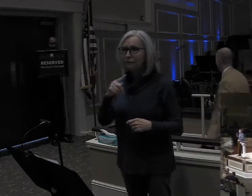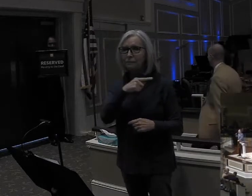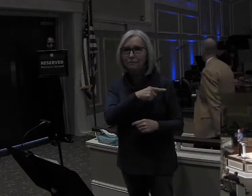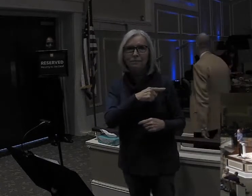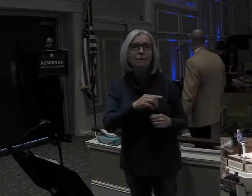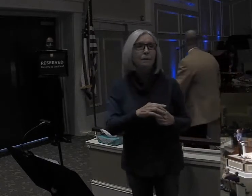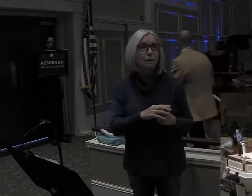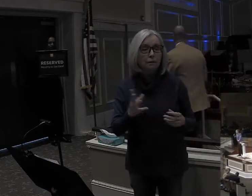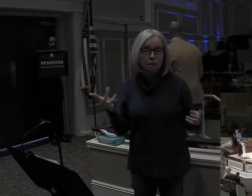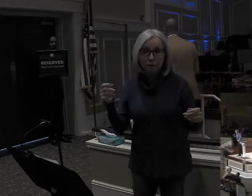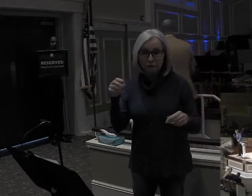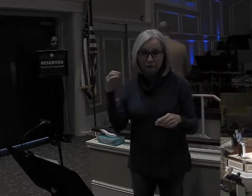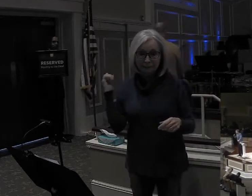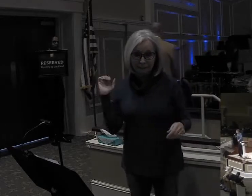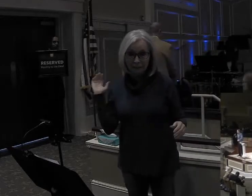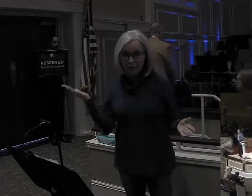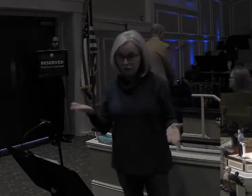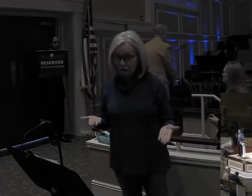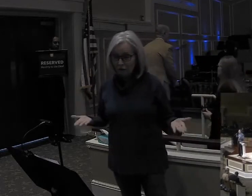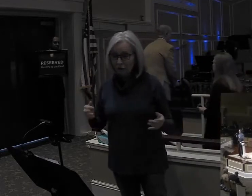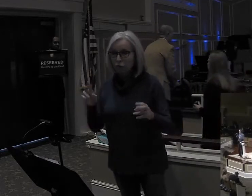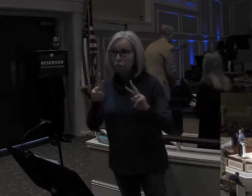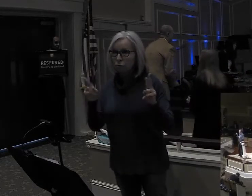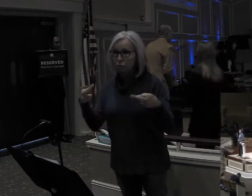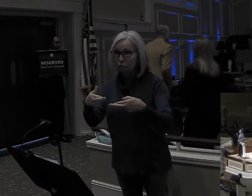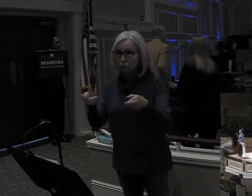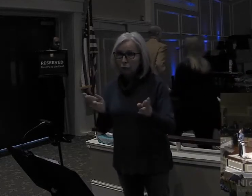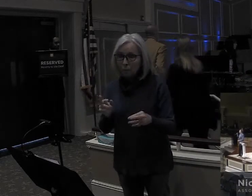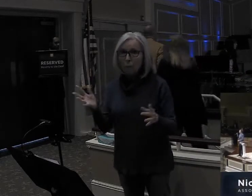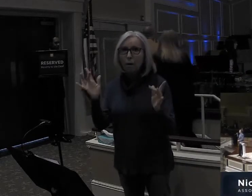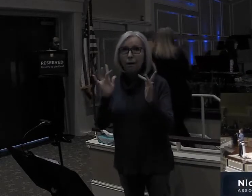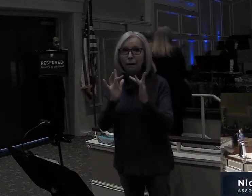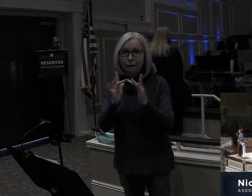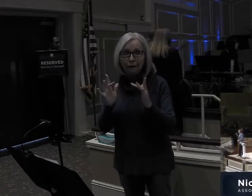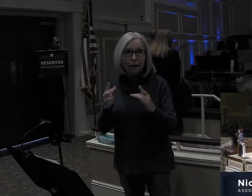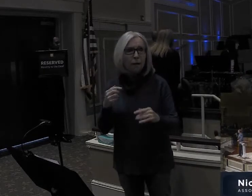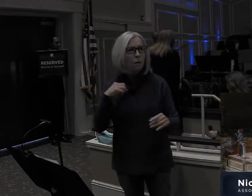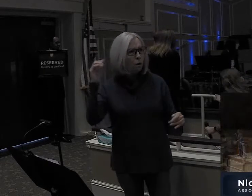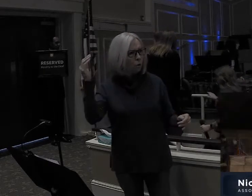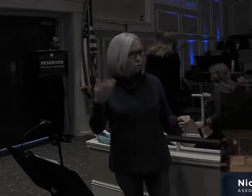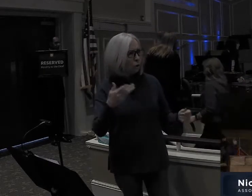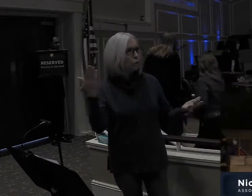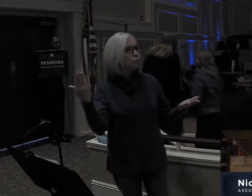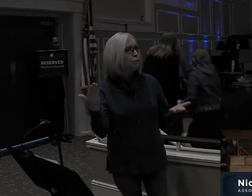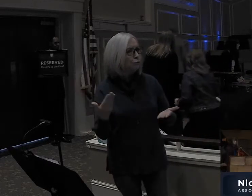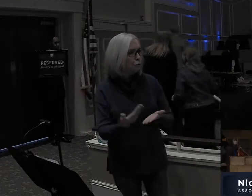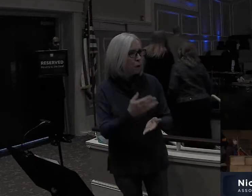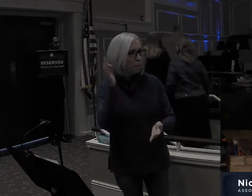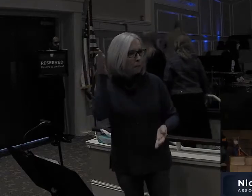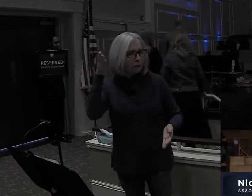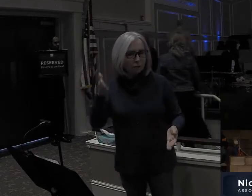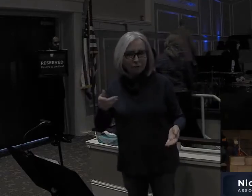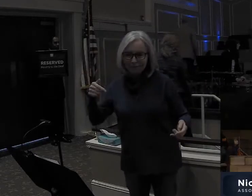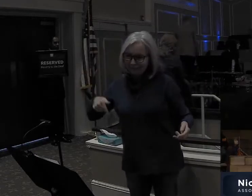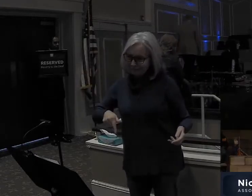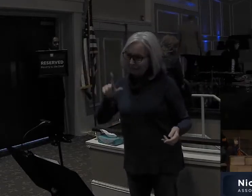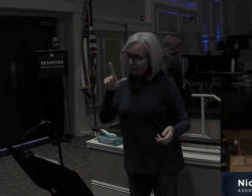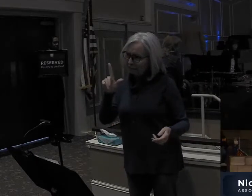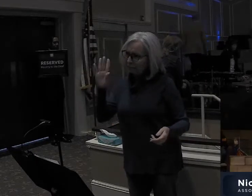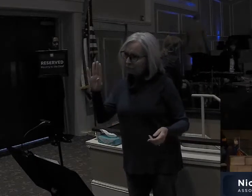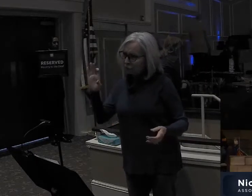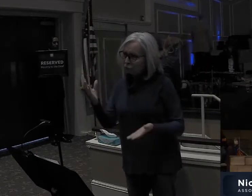or joining us online, I want to introduce to you a new pastor, a new staff member at Lenexa Baptist